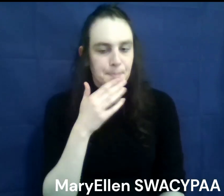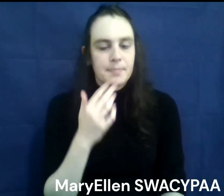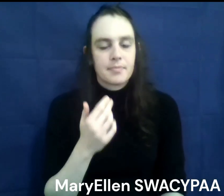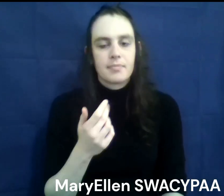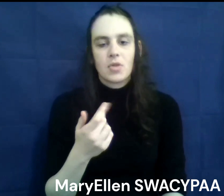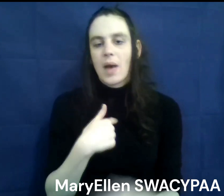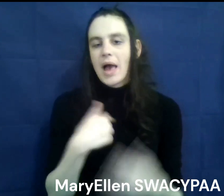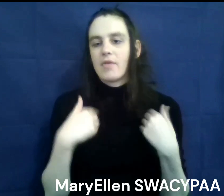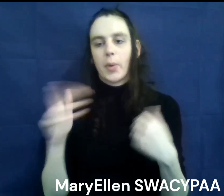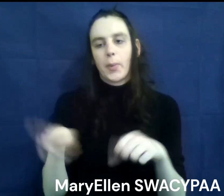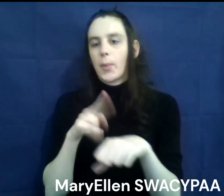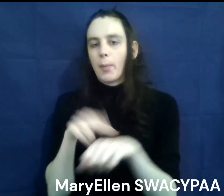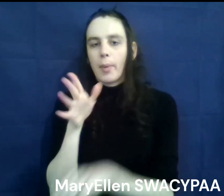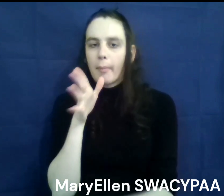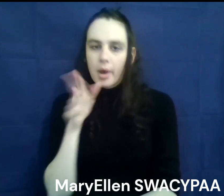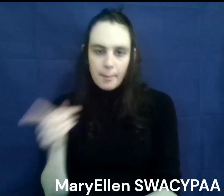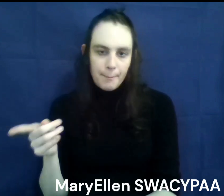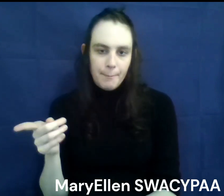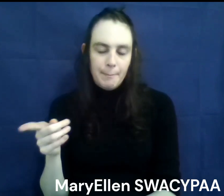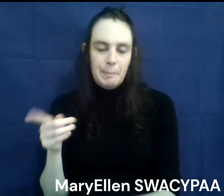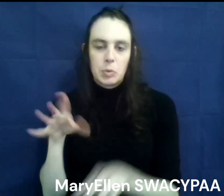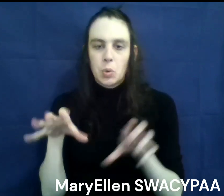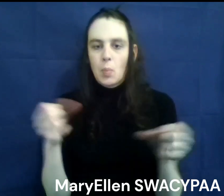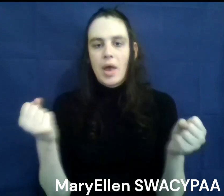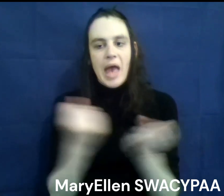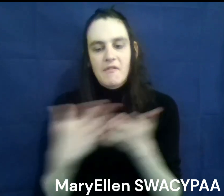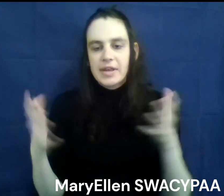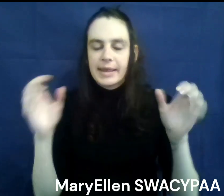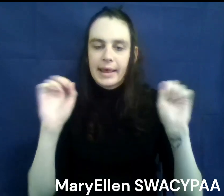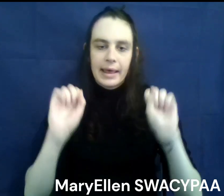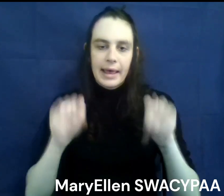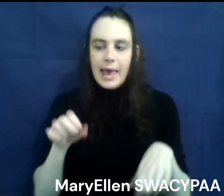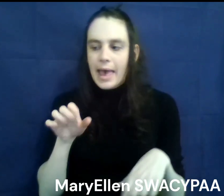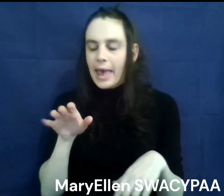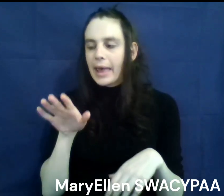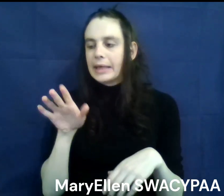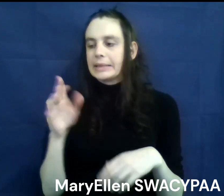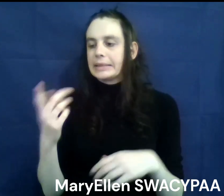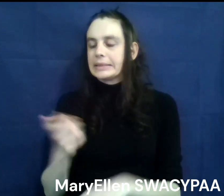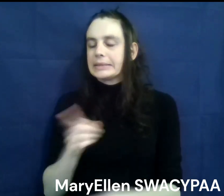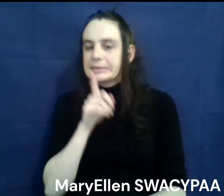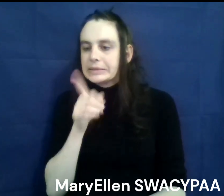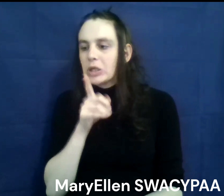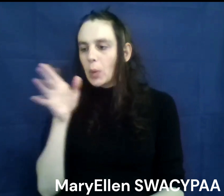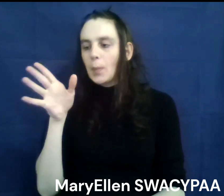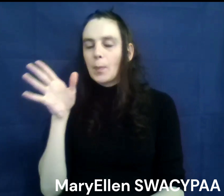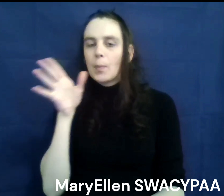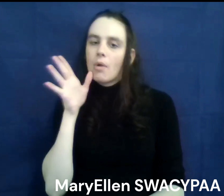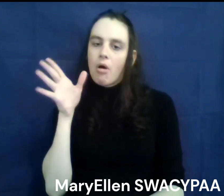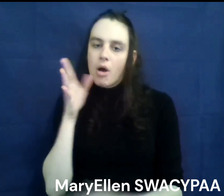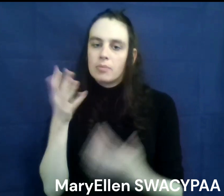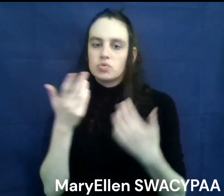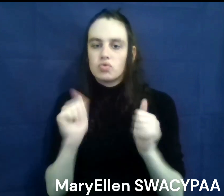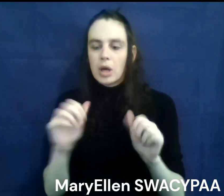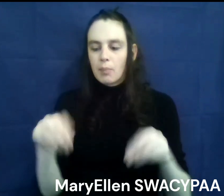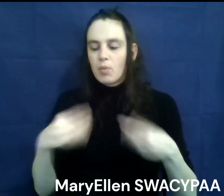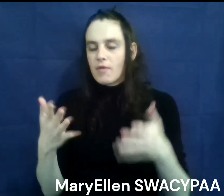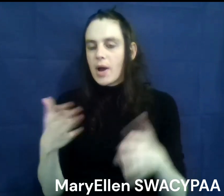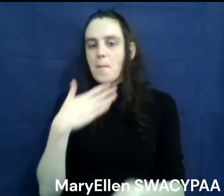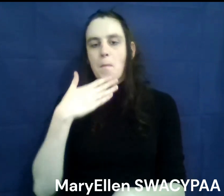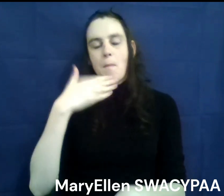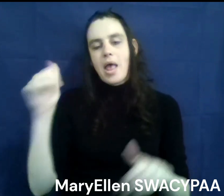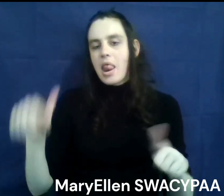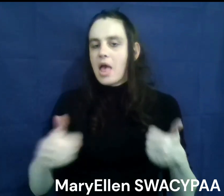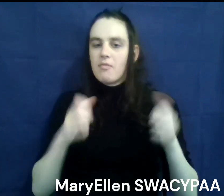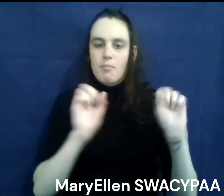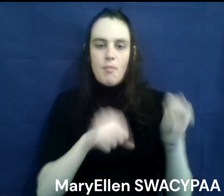mom who did everything she could in her power as a single parent to give me the best life possible. And we looked great on